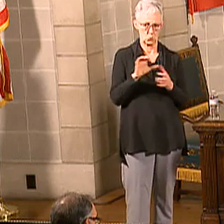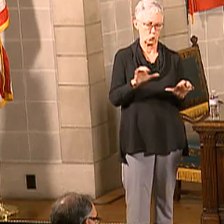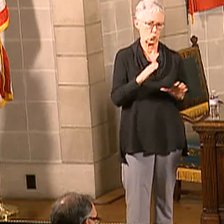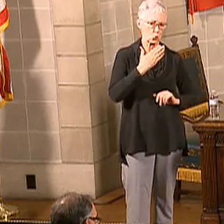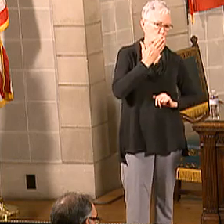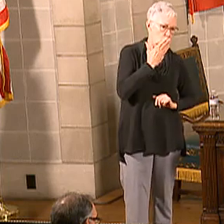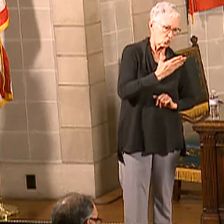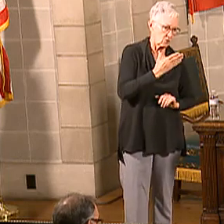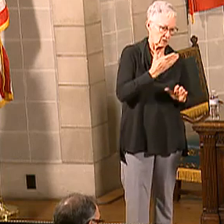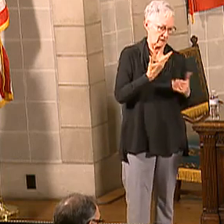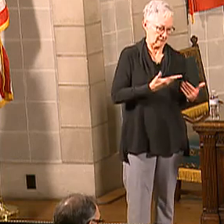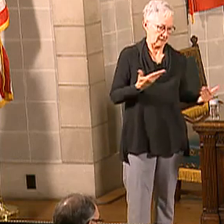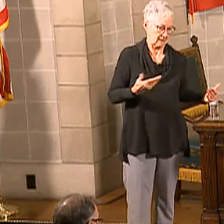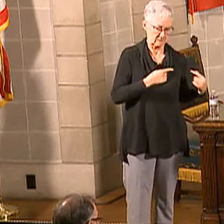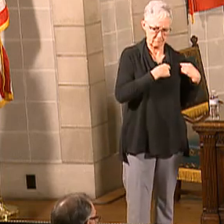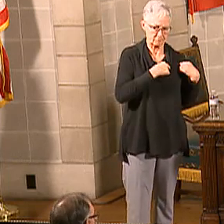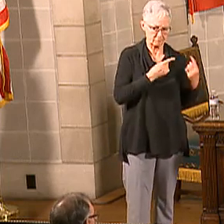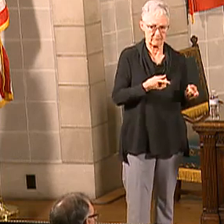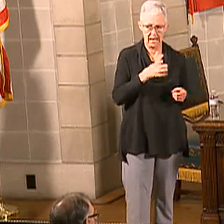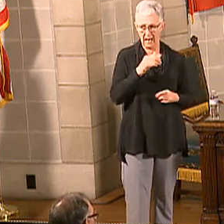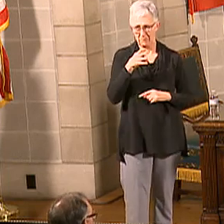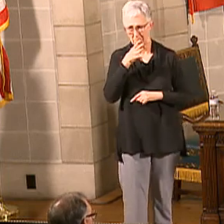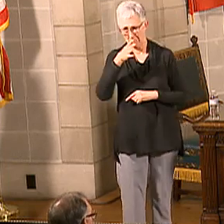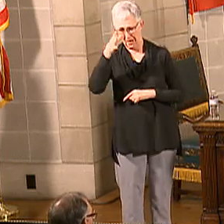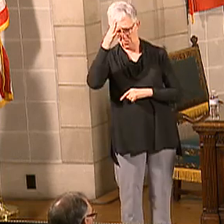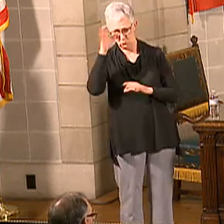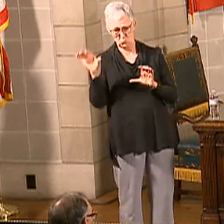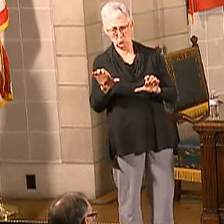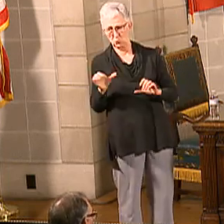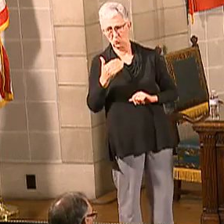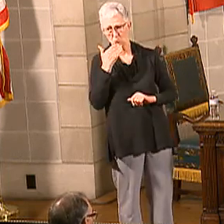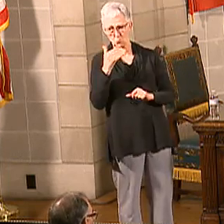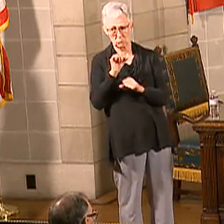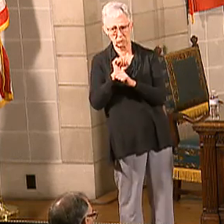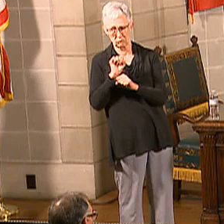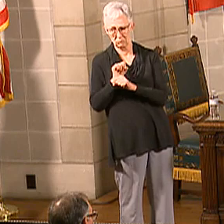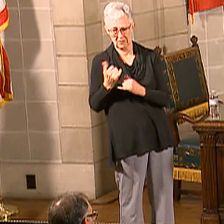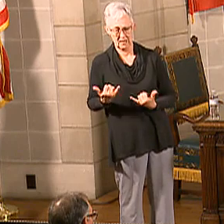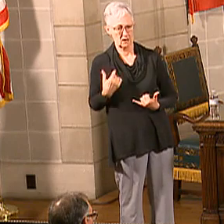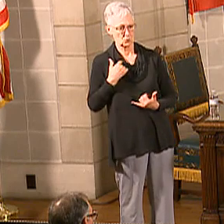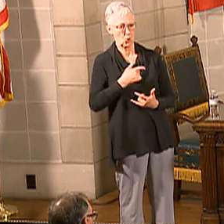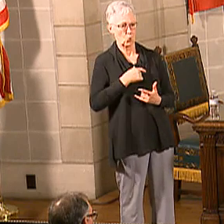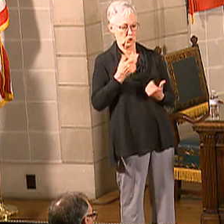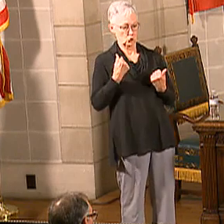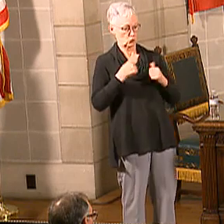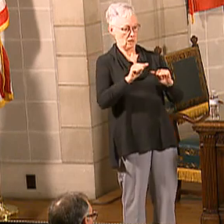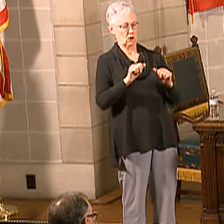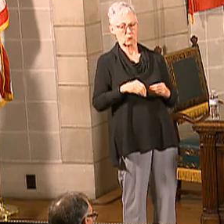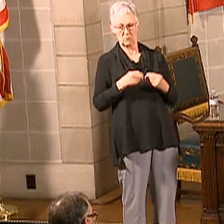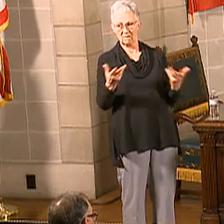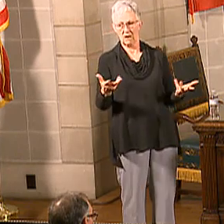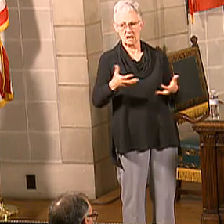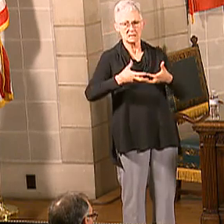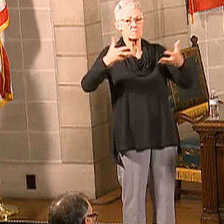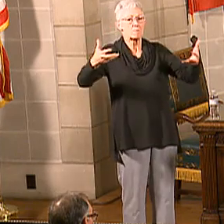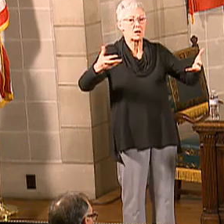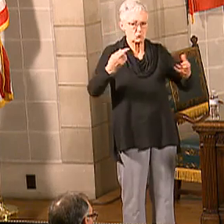parents are doing remarkable things right now. We're trying to provide as many resources as possible to help through this moment in time.